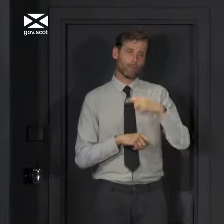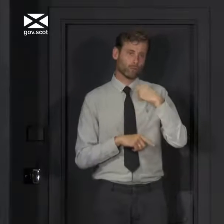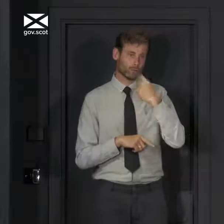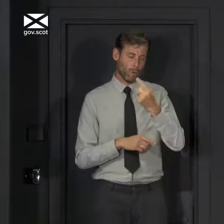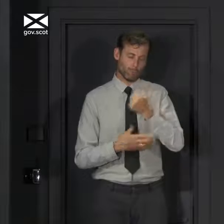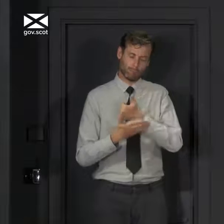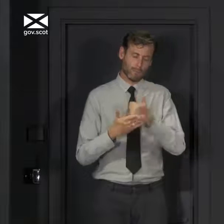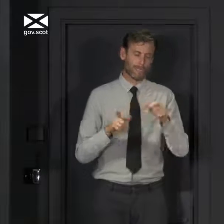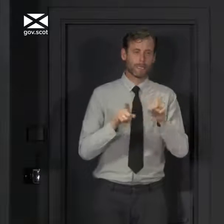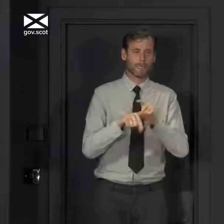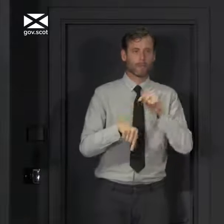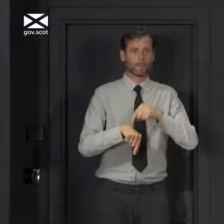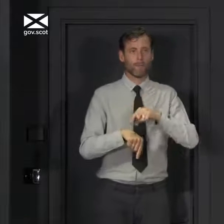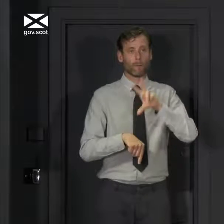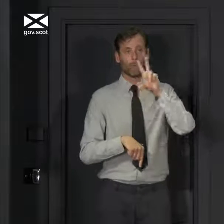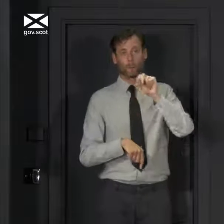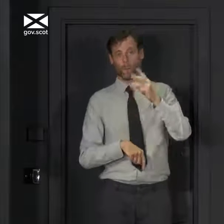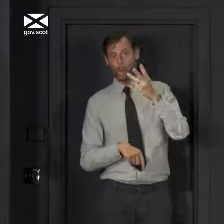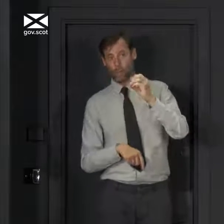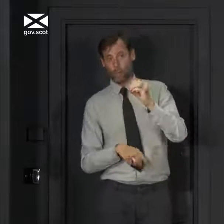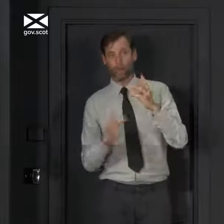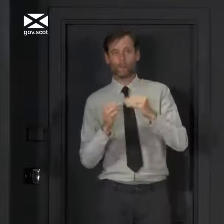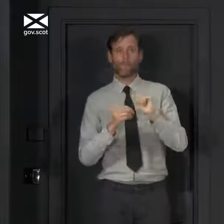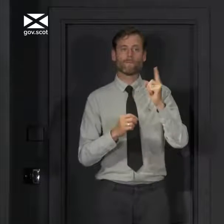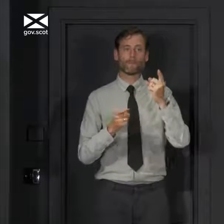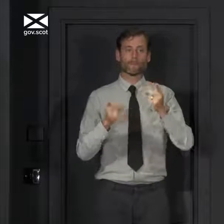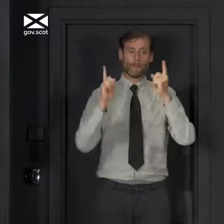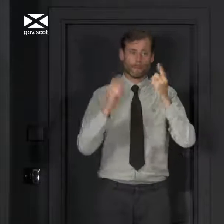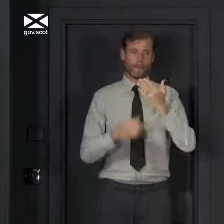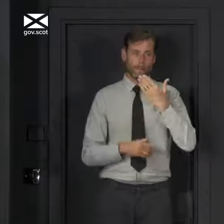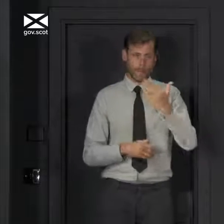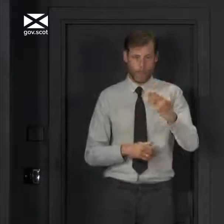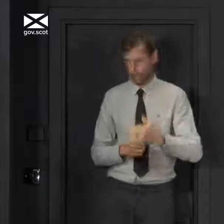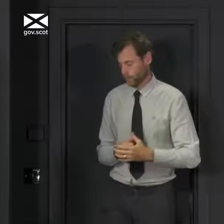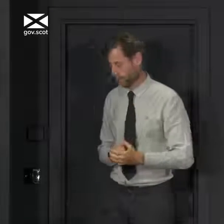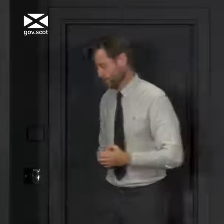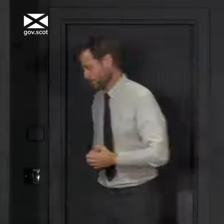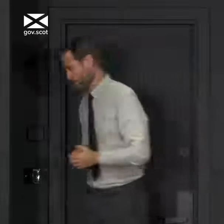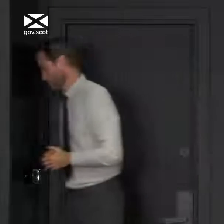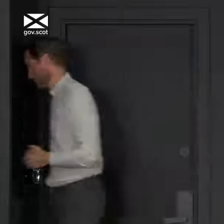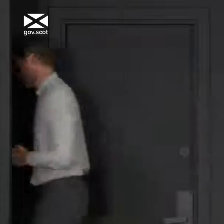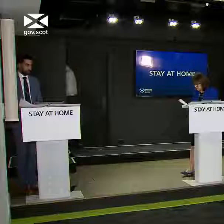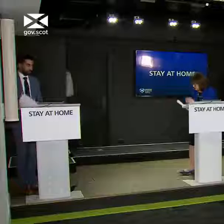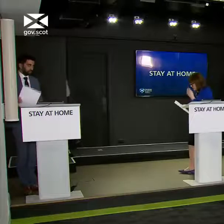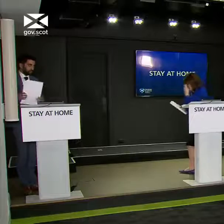at the usual time of 12:30 with the First Minister. For now, thank you very much.